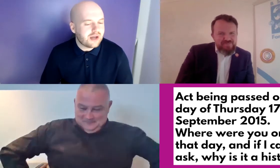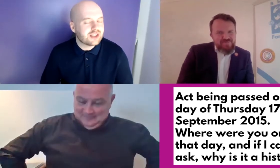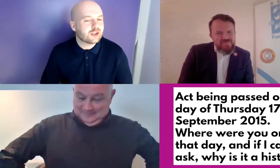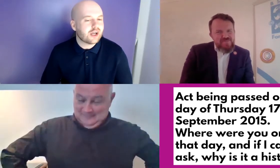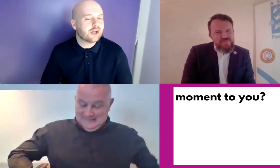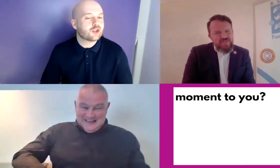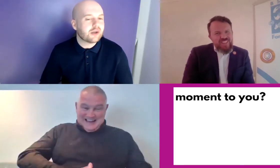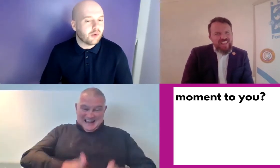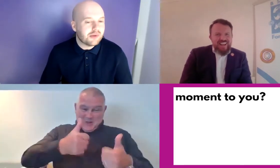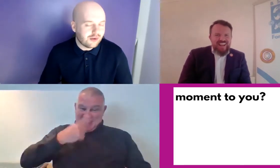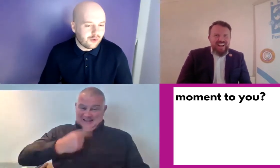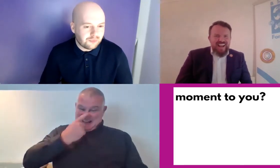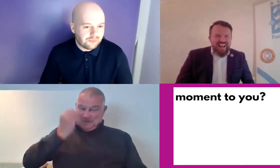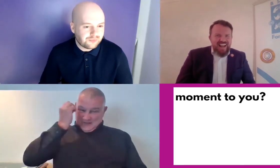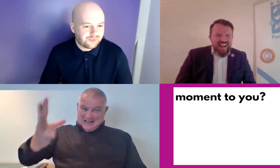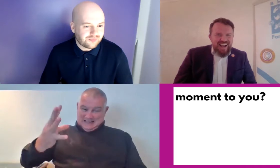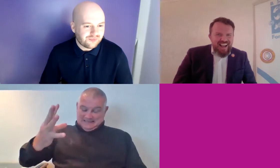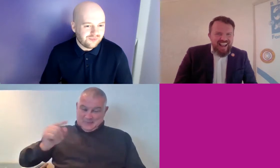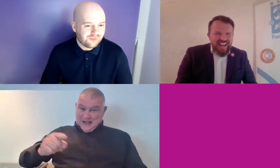why is it a historic moment to you?